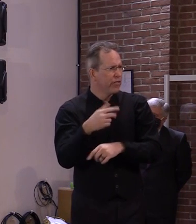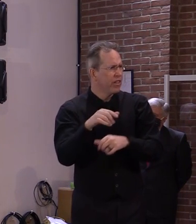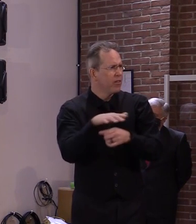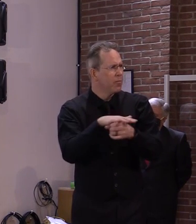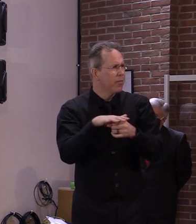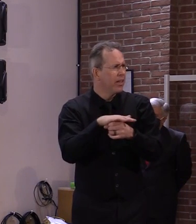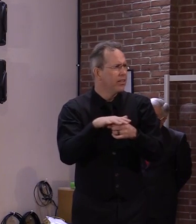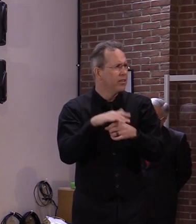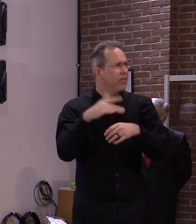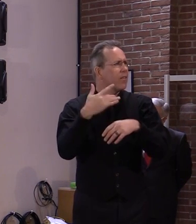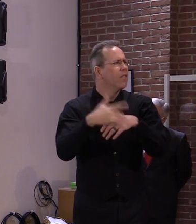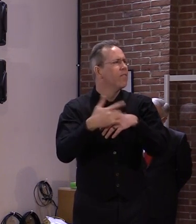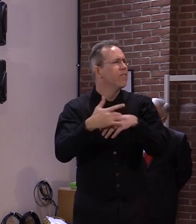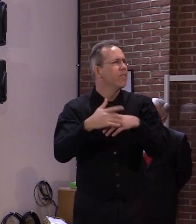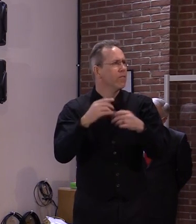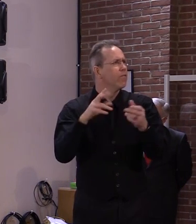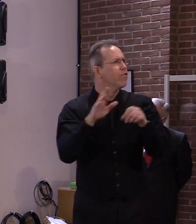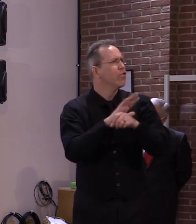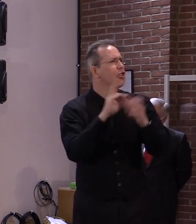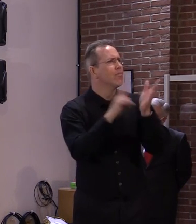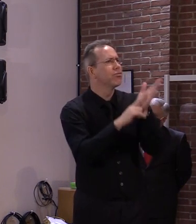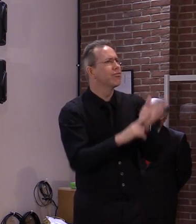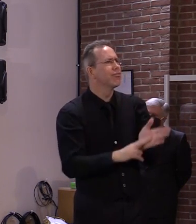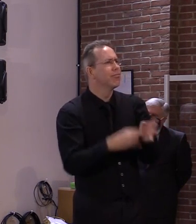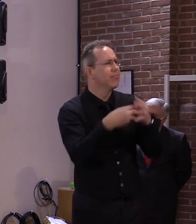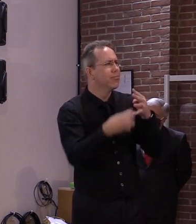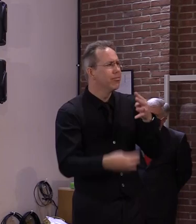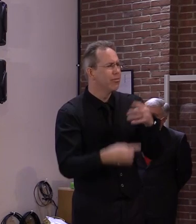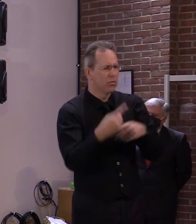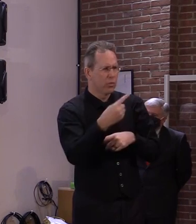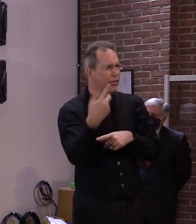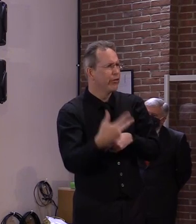wondering, is what the experience was